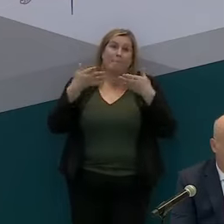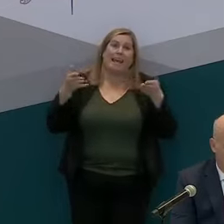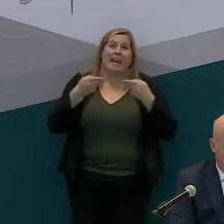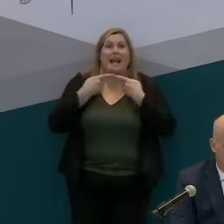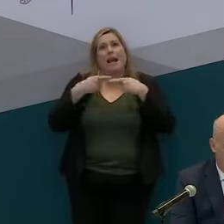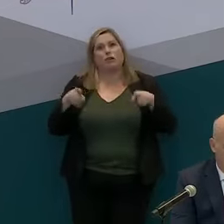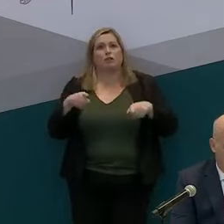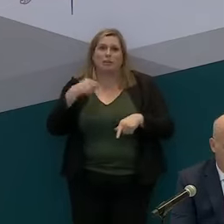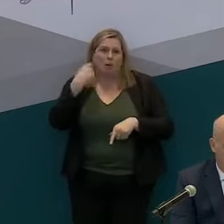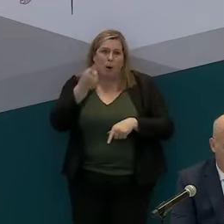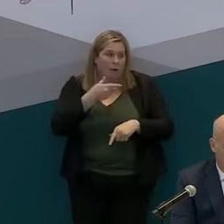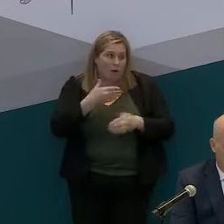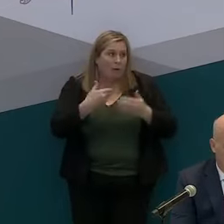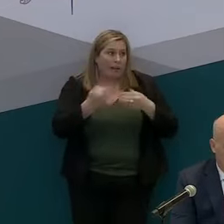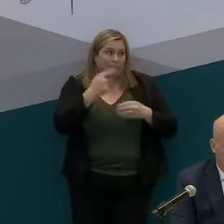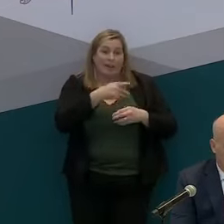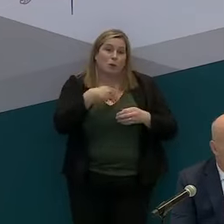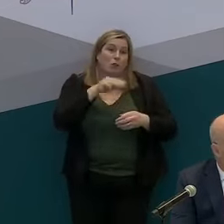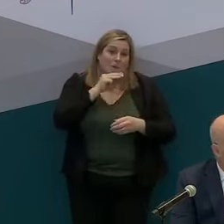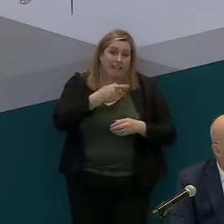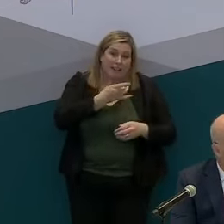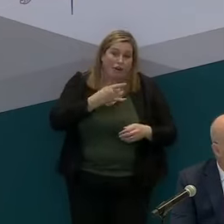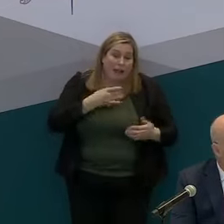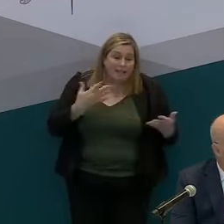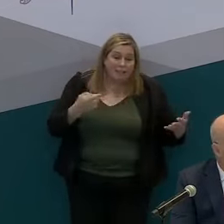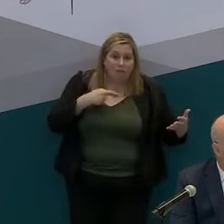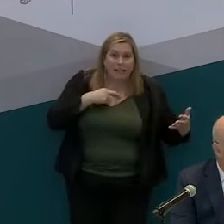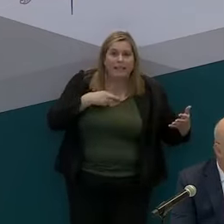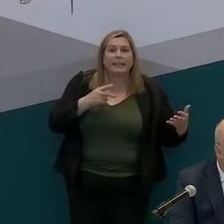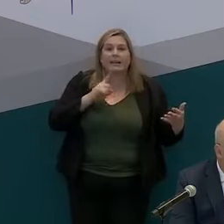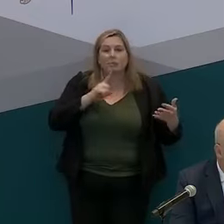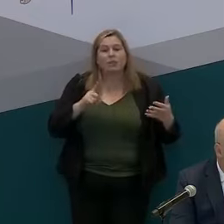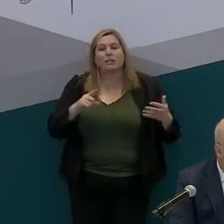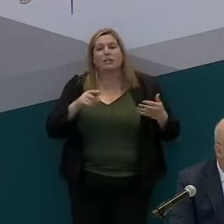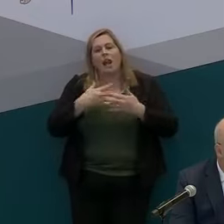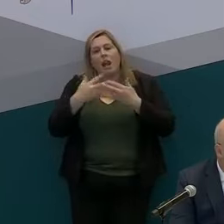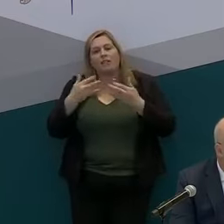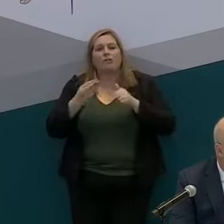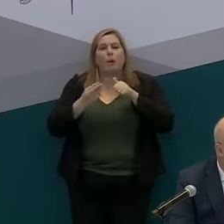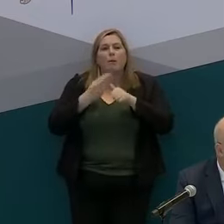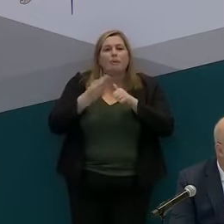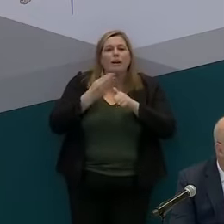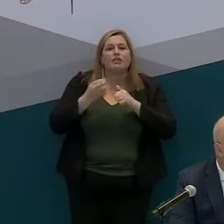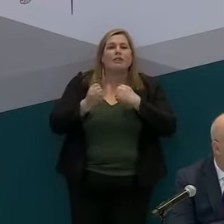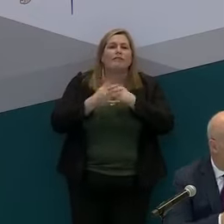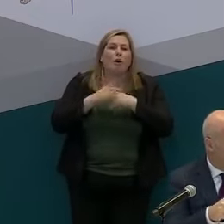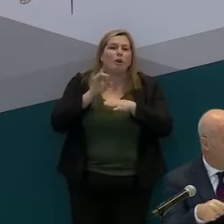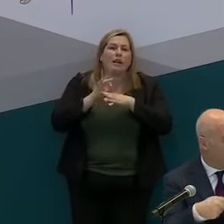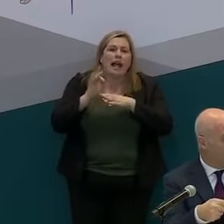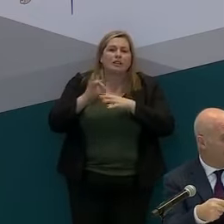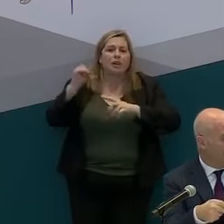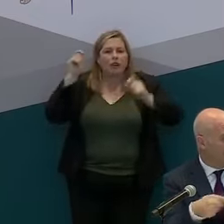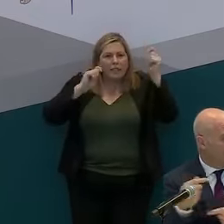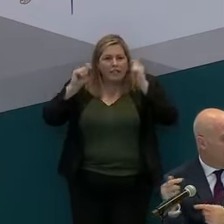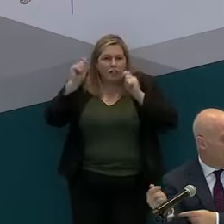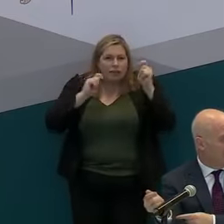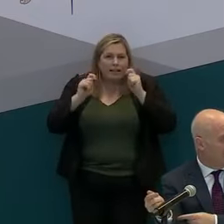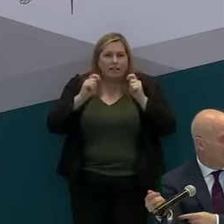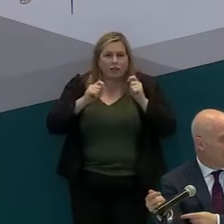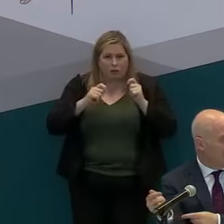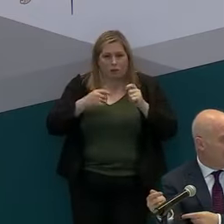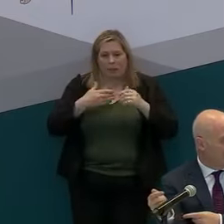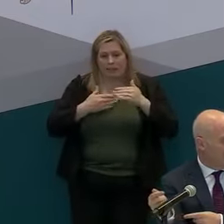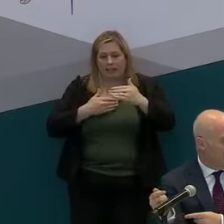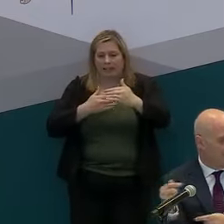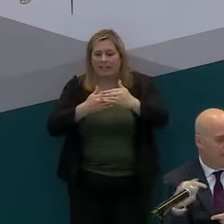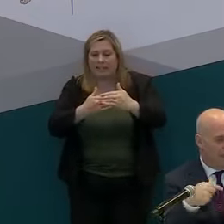your question is asking me, but a lot of, let's say, preparation for the kinds of considerations that we need to be giving as we get closer